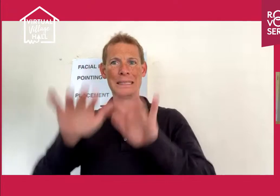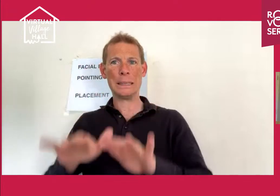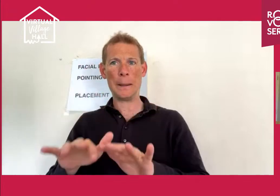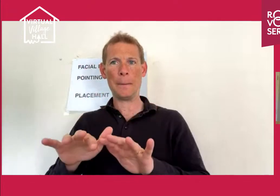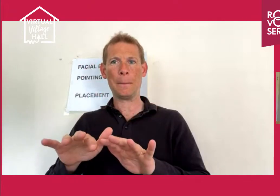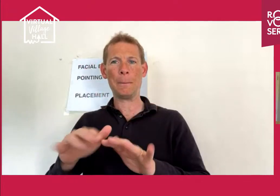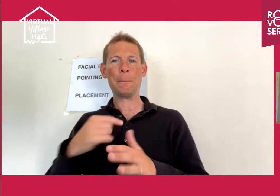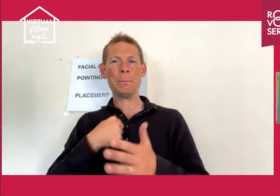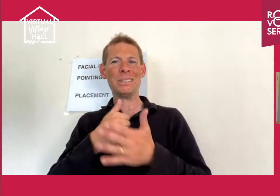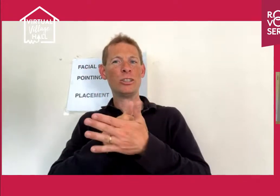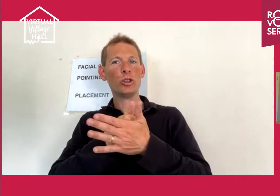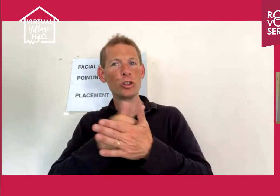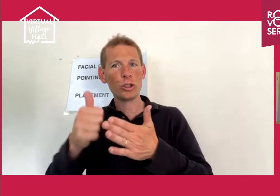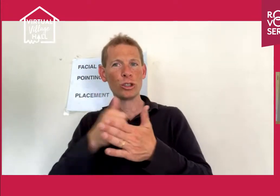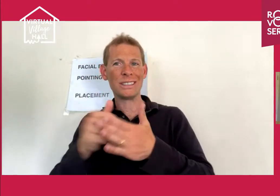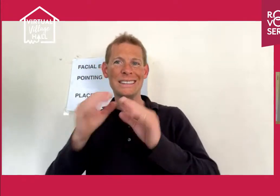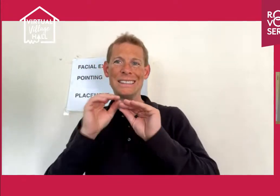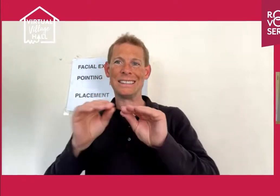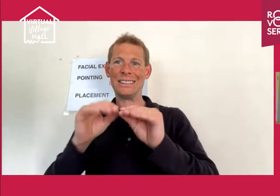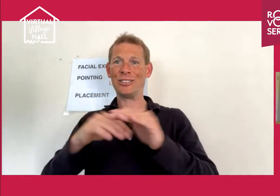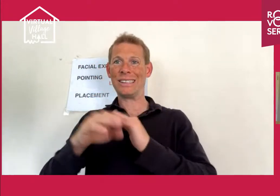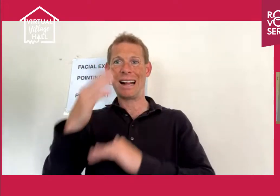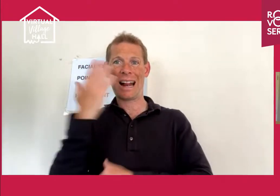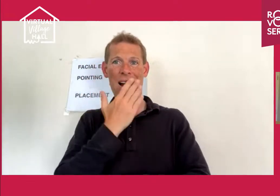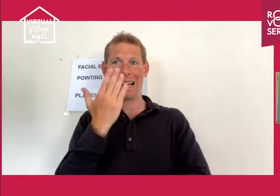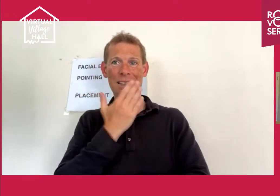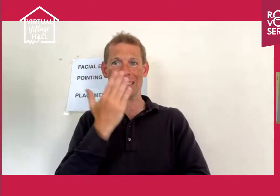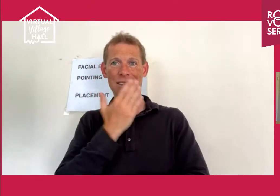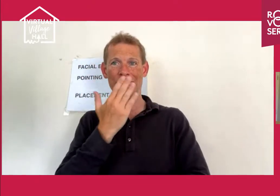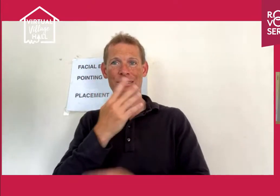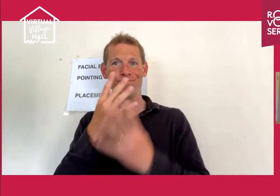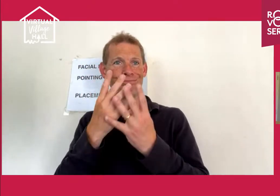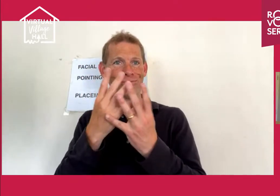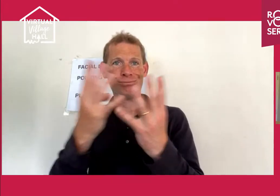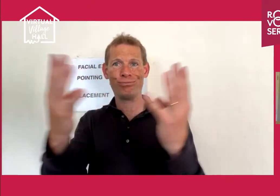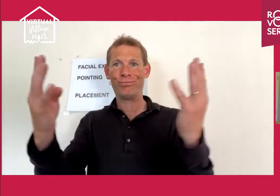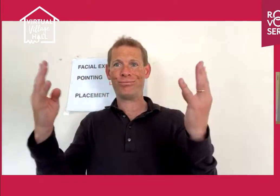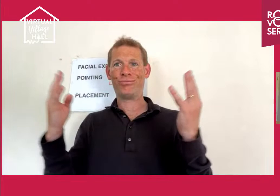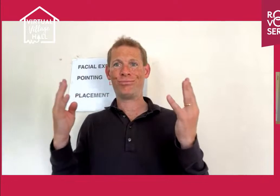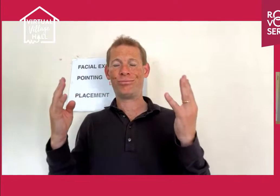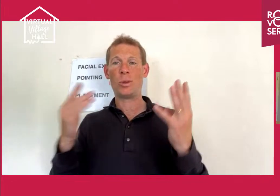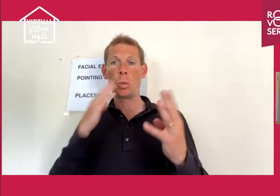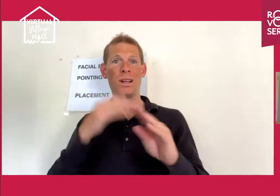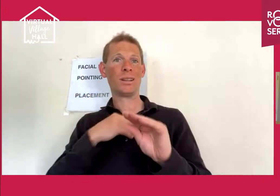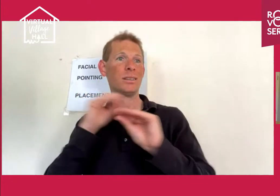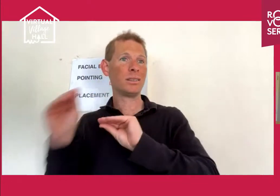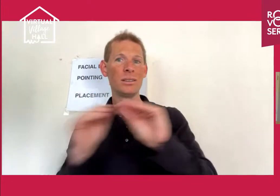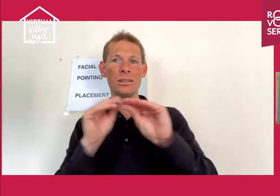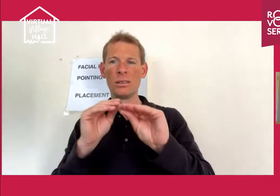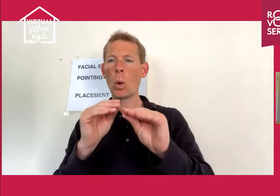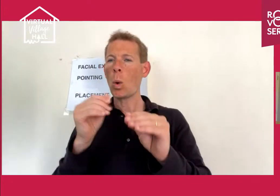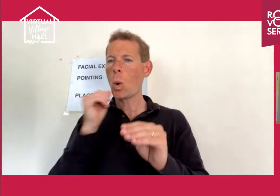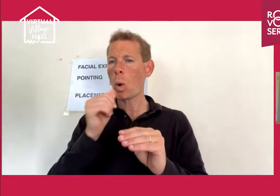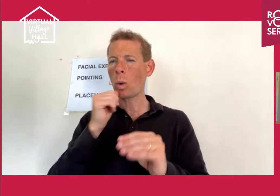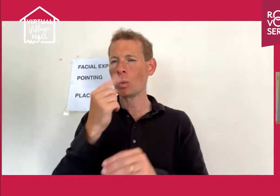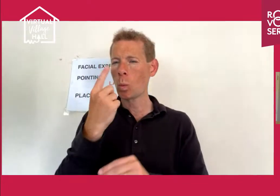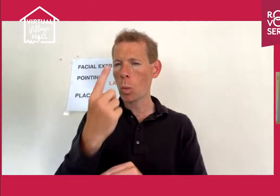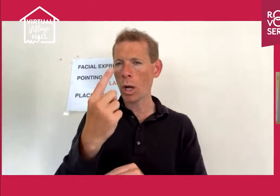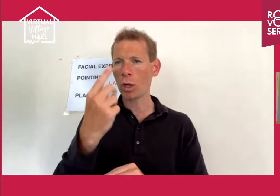If you don't understand what I'm explaining, please just type it in the chat box if you want me to repeat anything. Usually when I'm teaching a